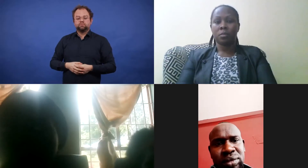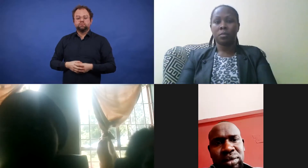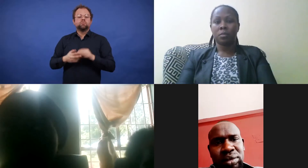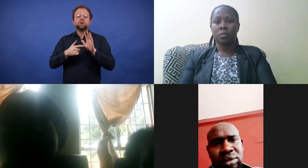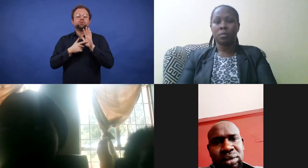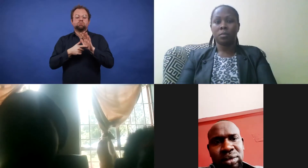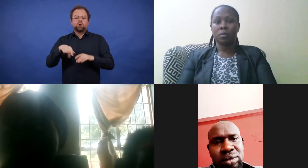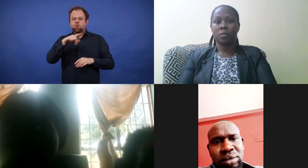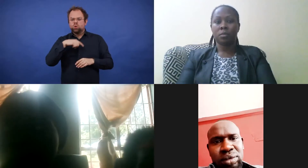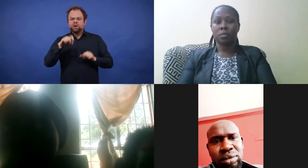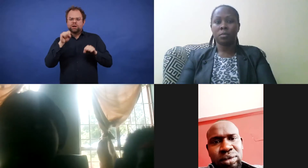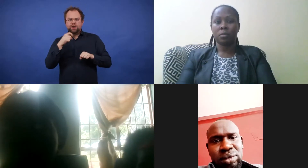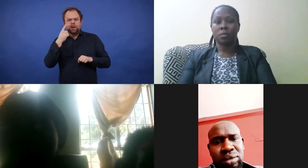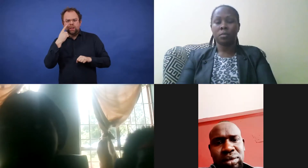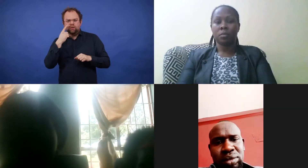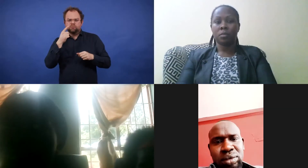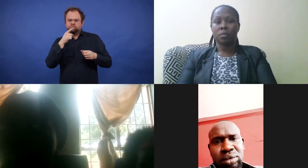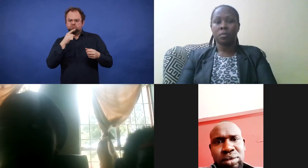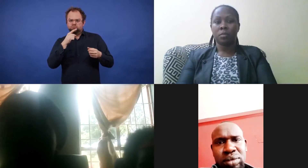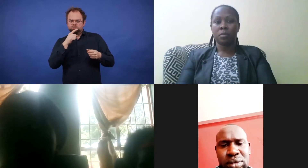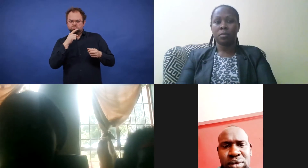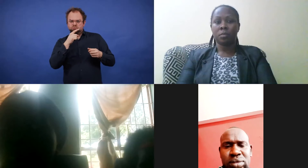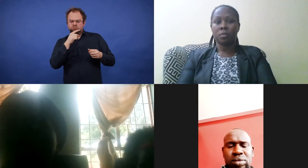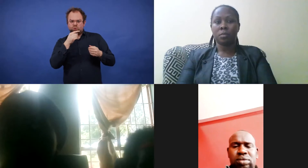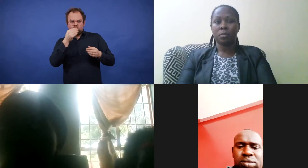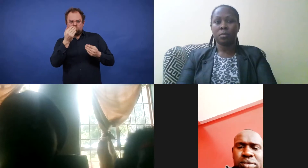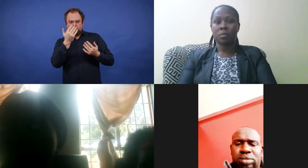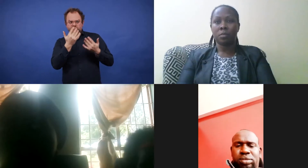political election.